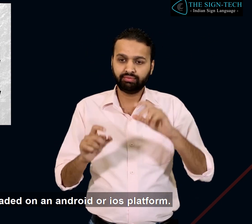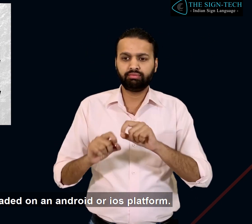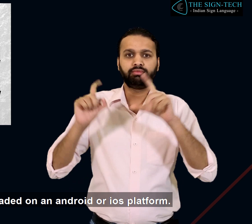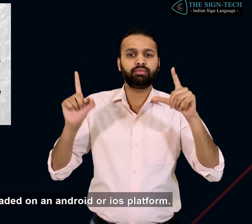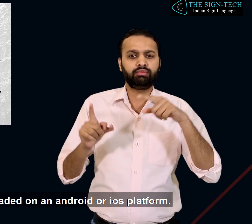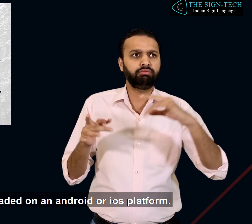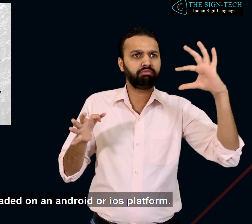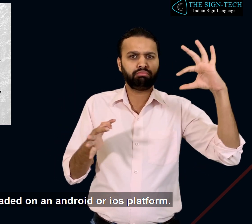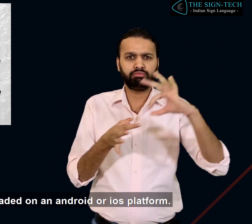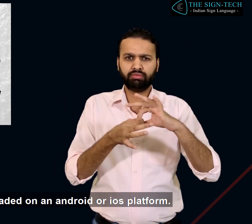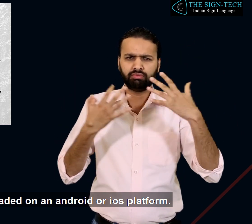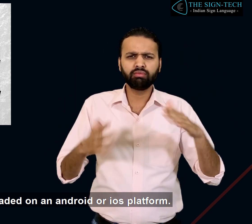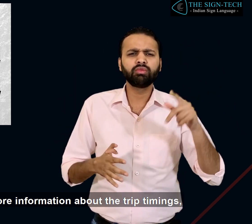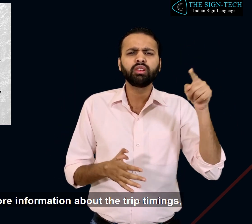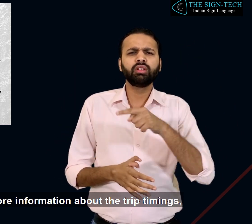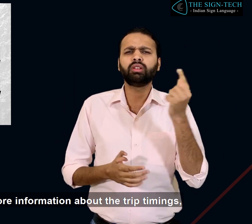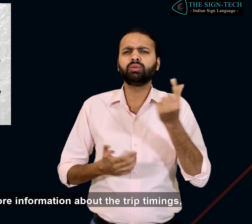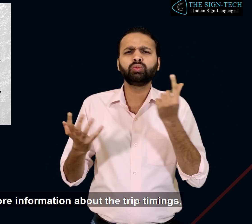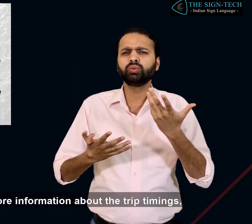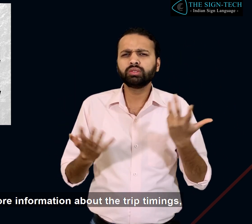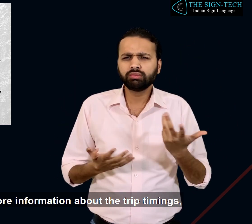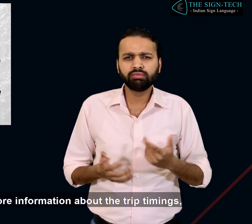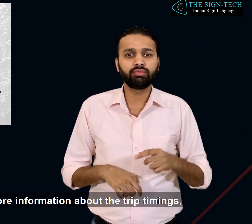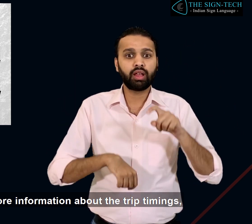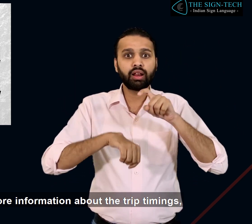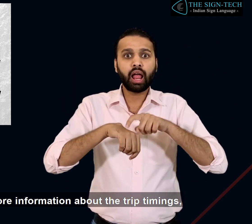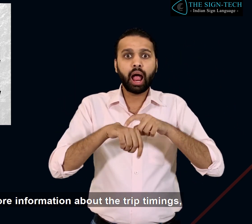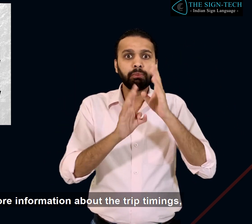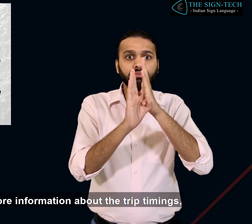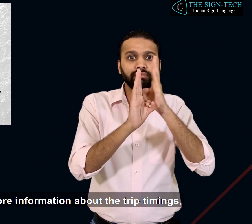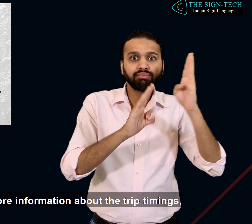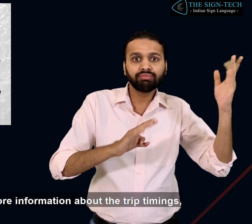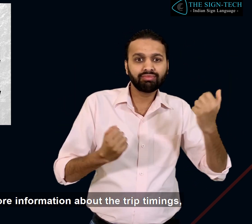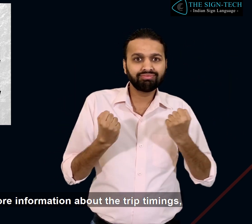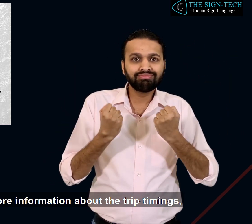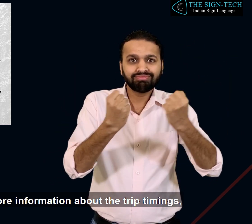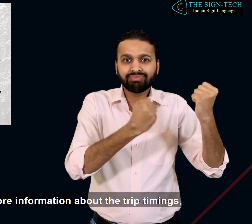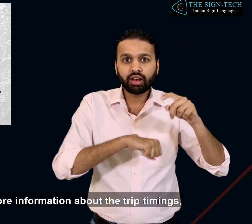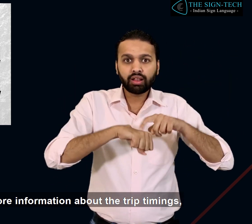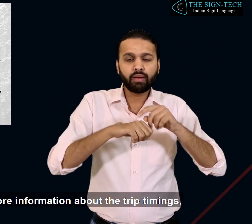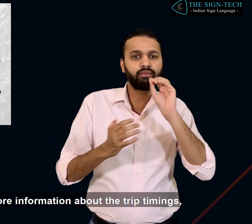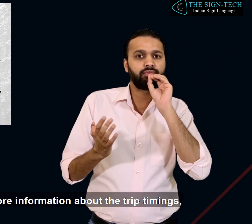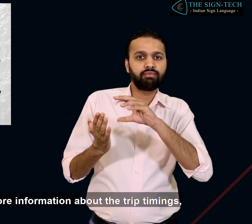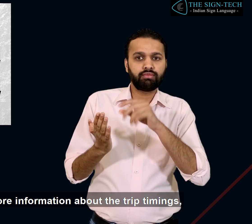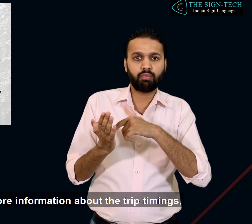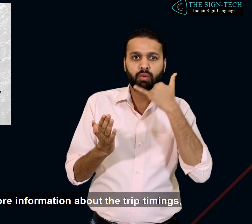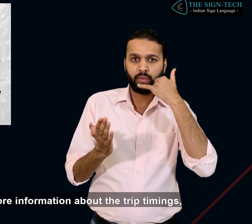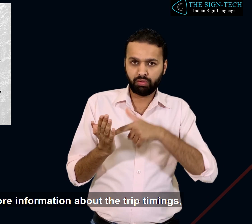iOS platform. The app is used to store information about the trip timings,